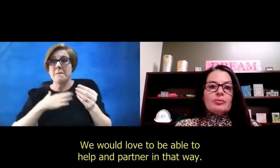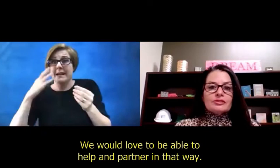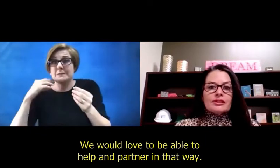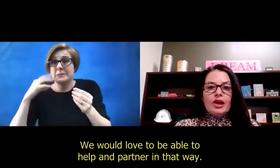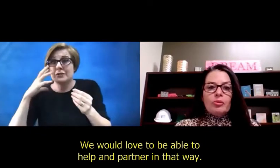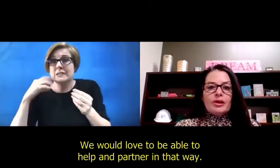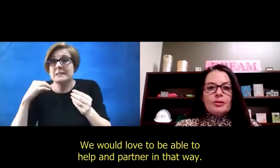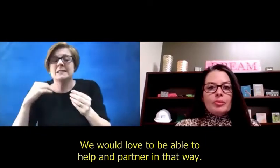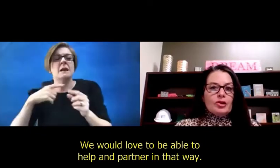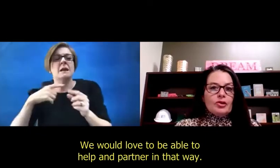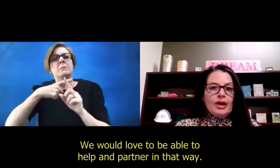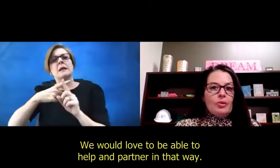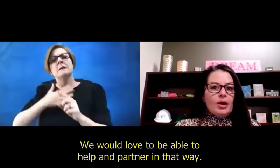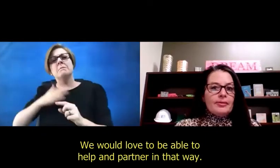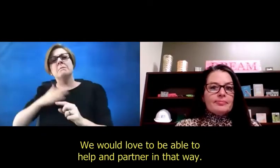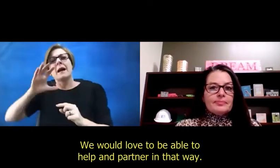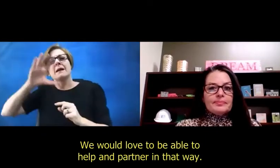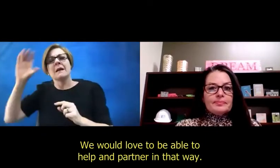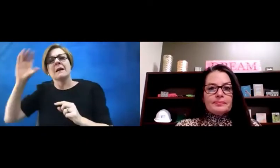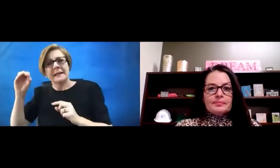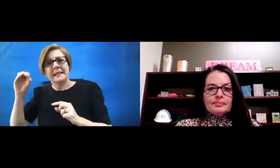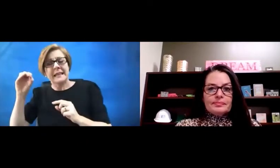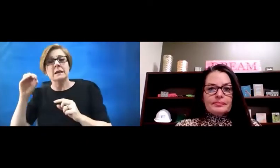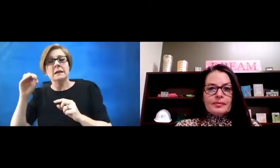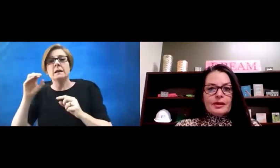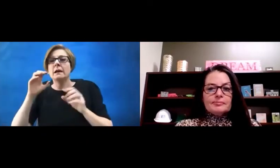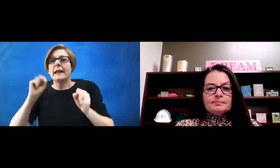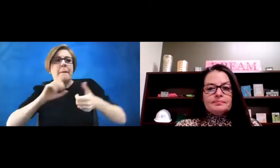love to be able to help and partner in that way.